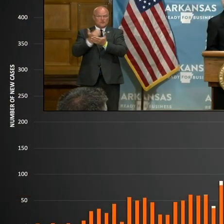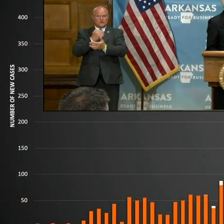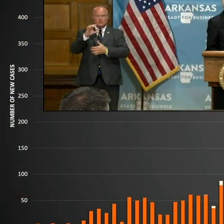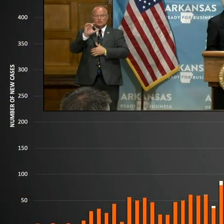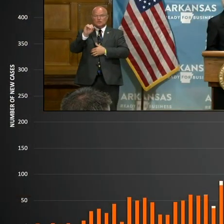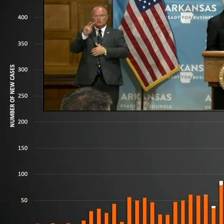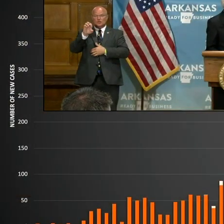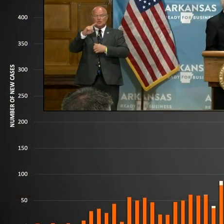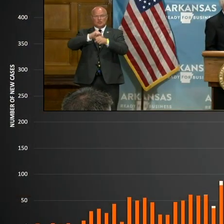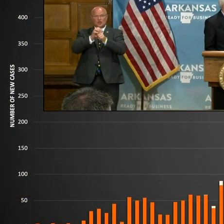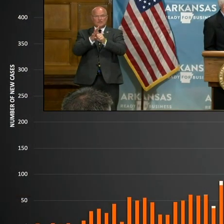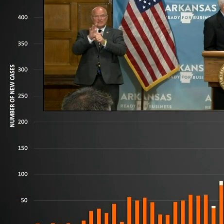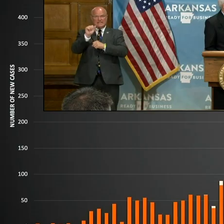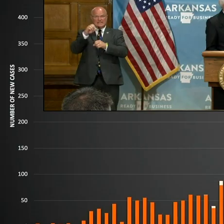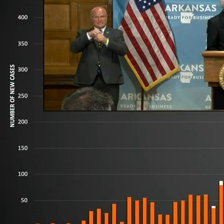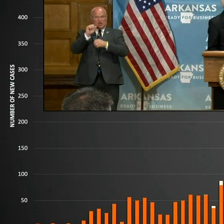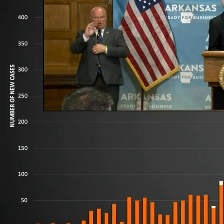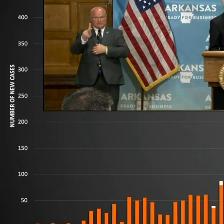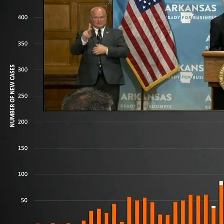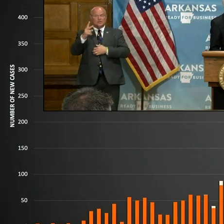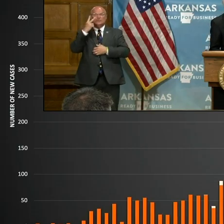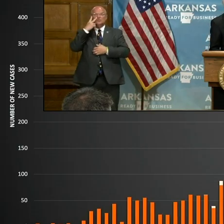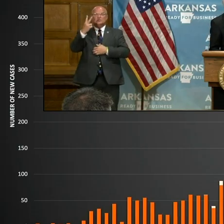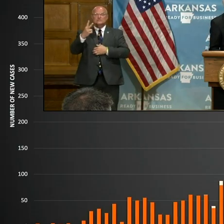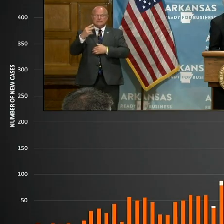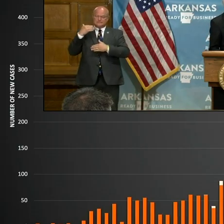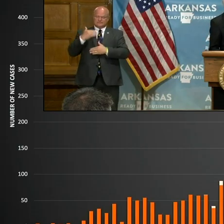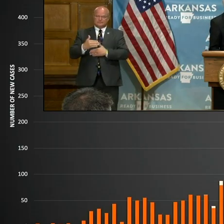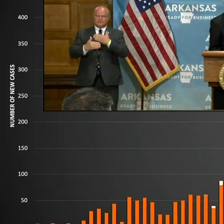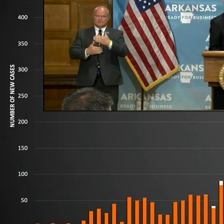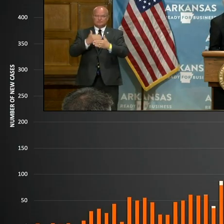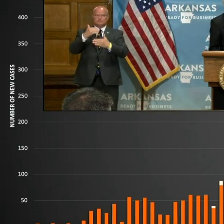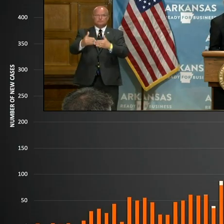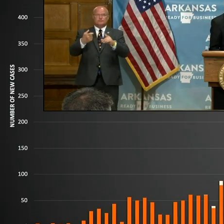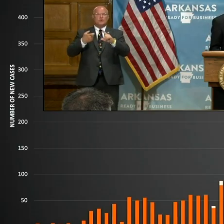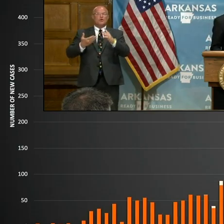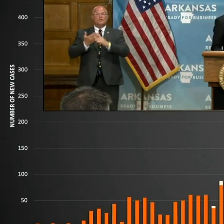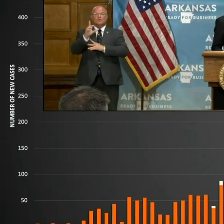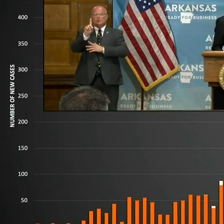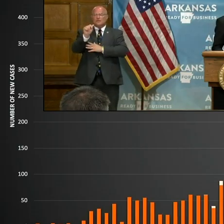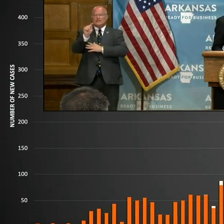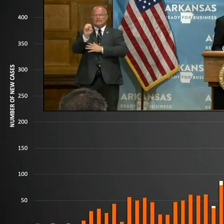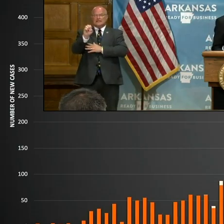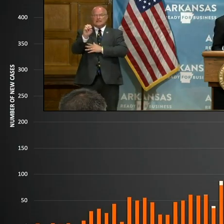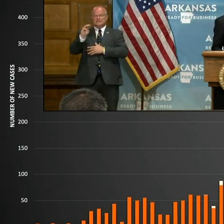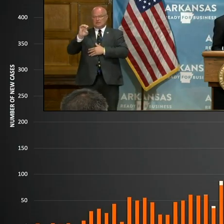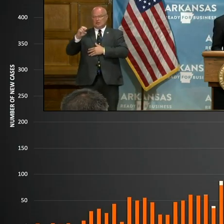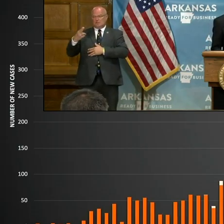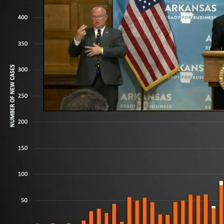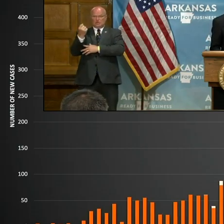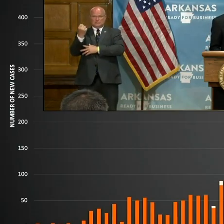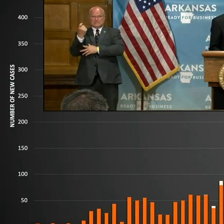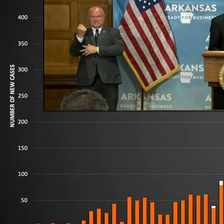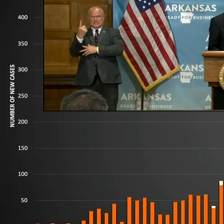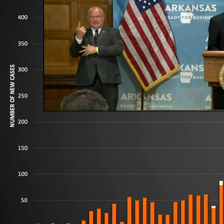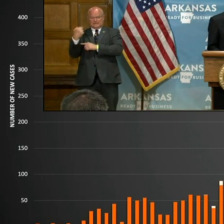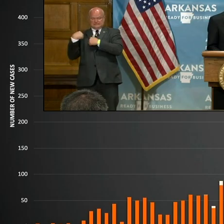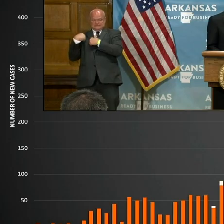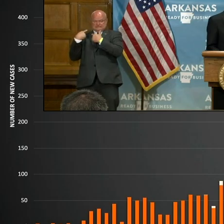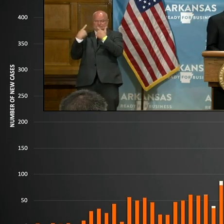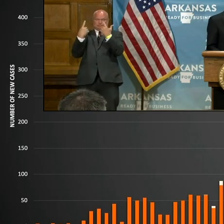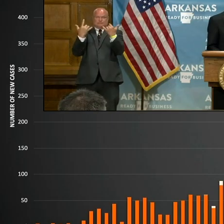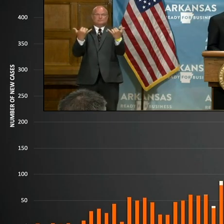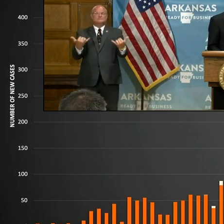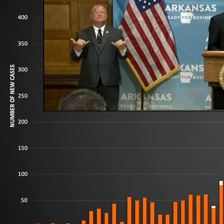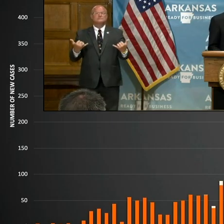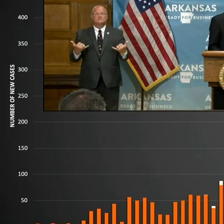COVID cases in Arkansas, you see sequentially through the dates from March 11 on to the current